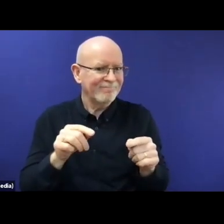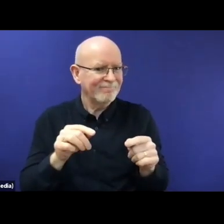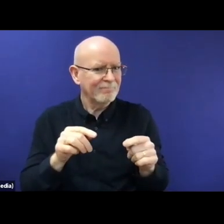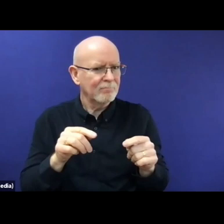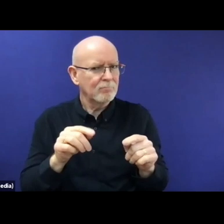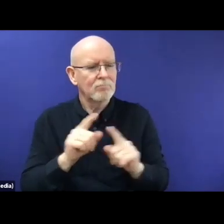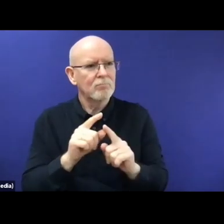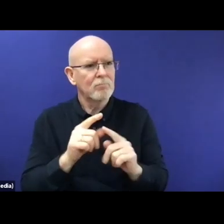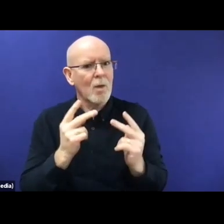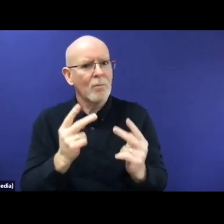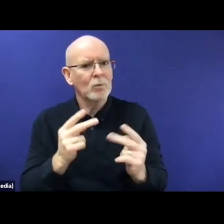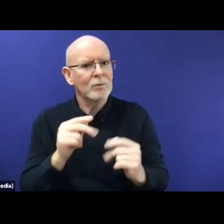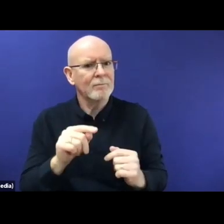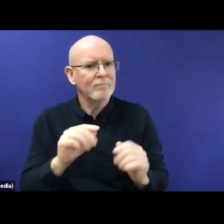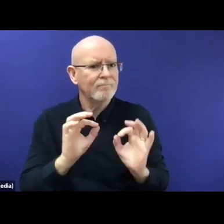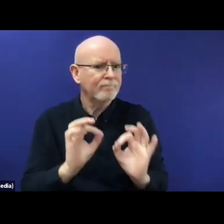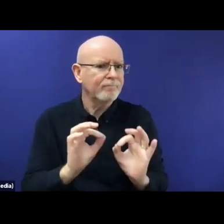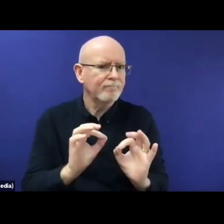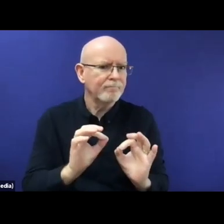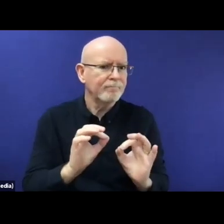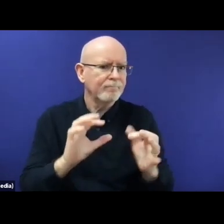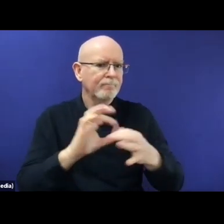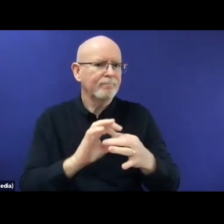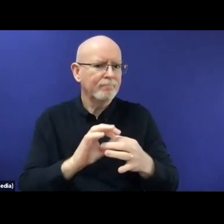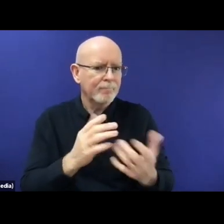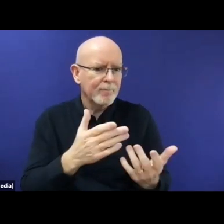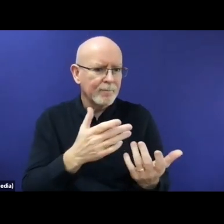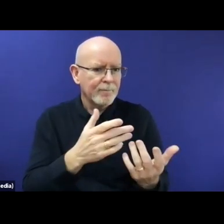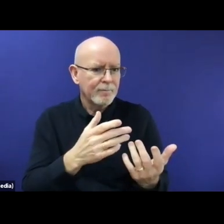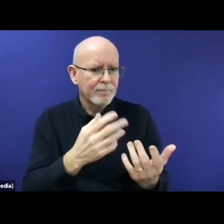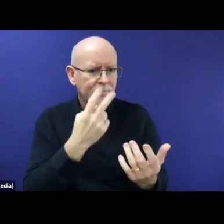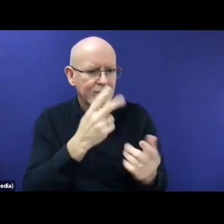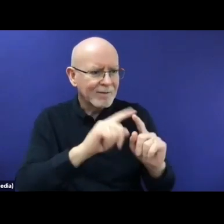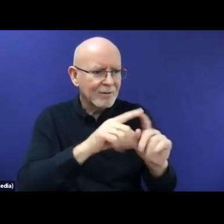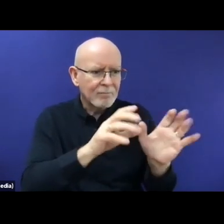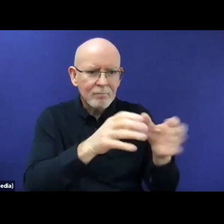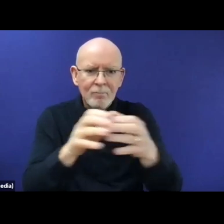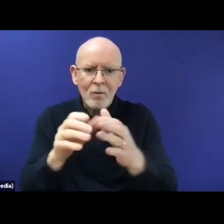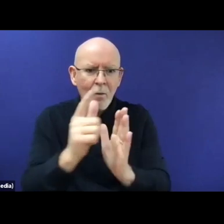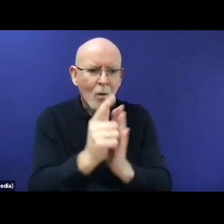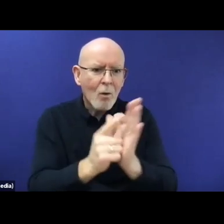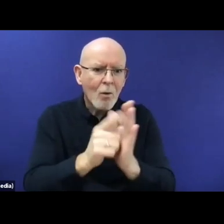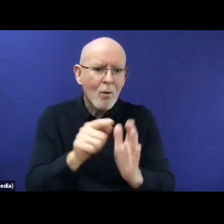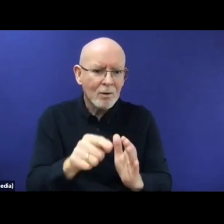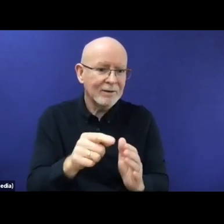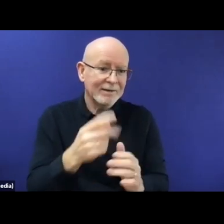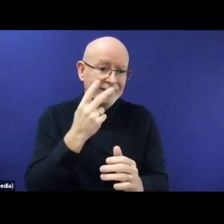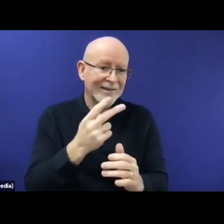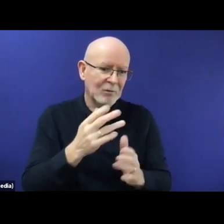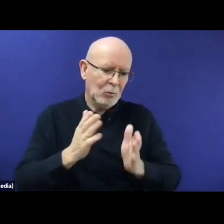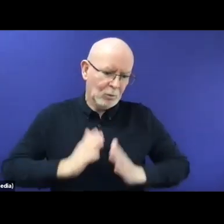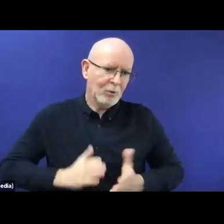the sense of the approach to protection from one of protection as responsibility grounded